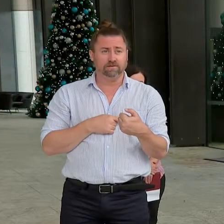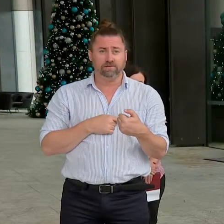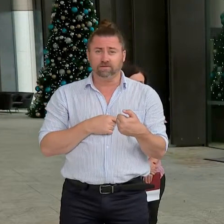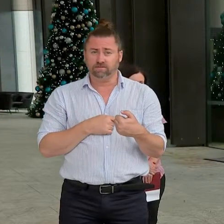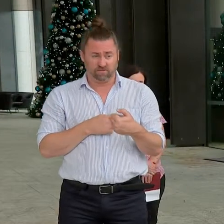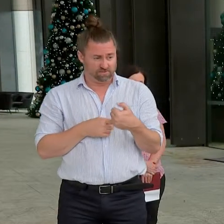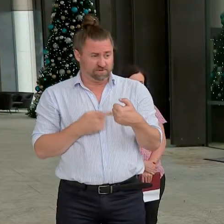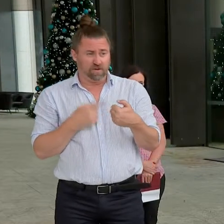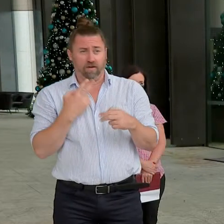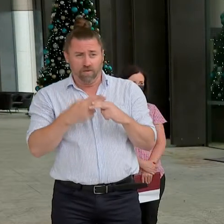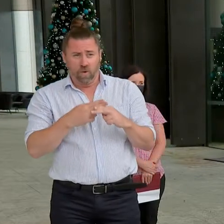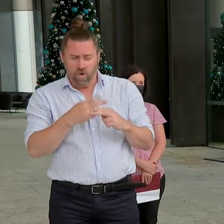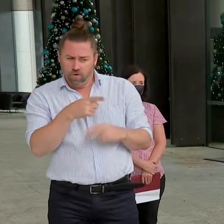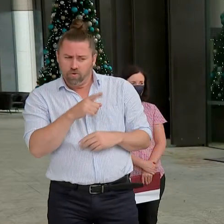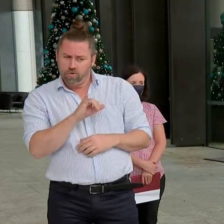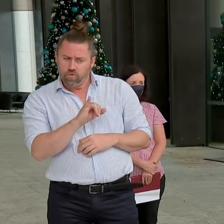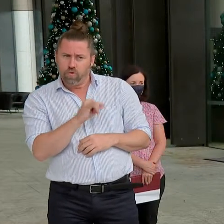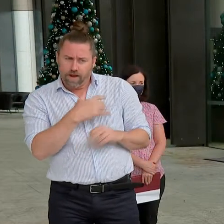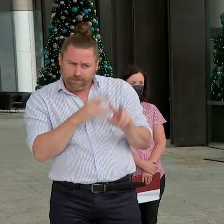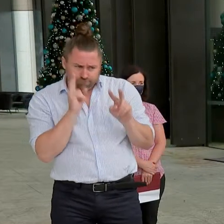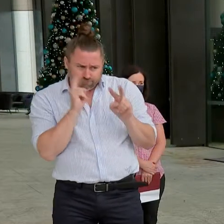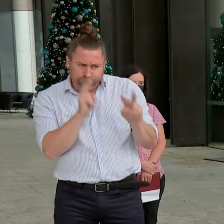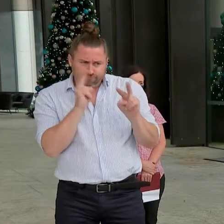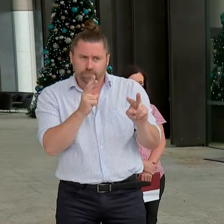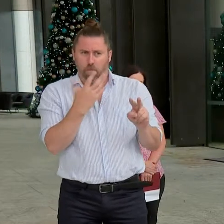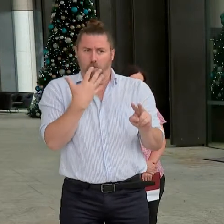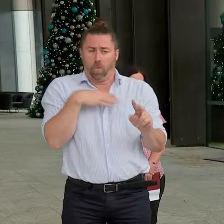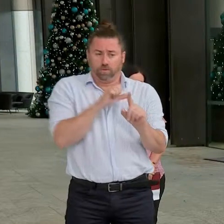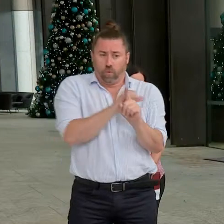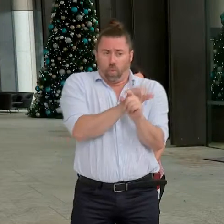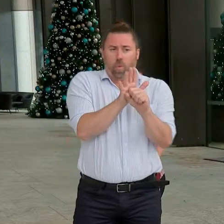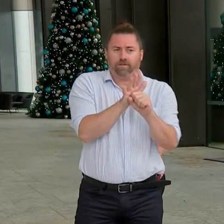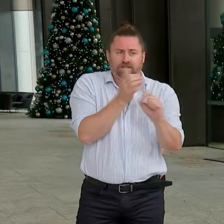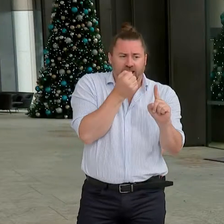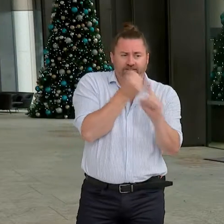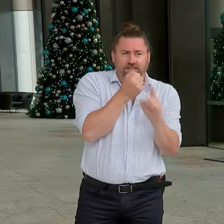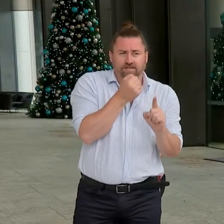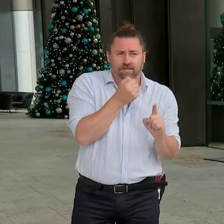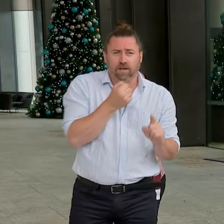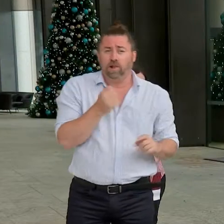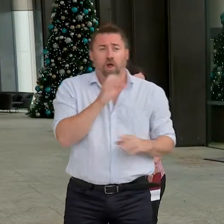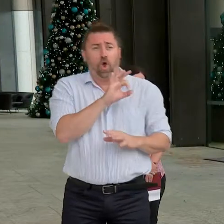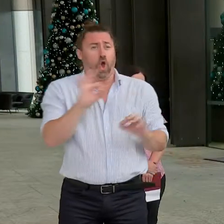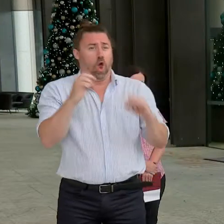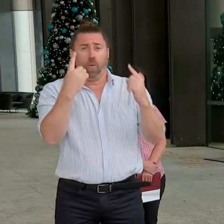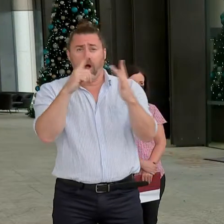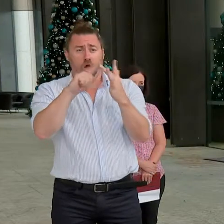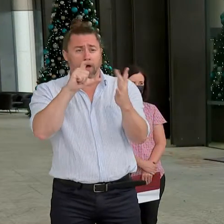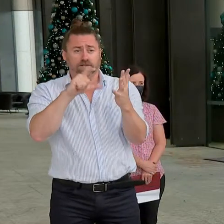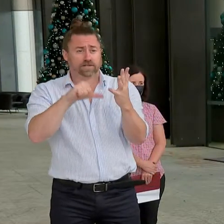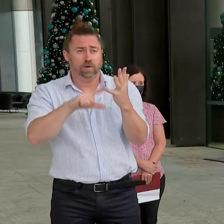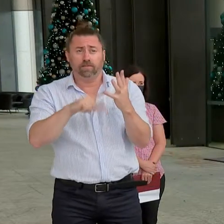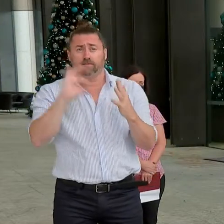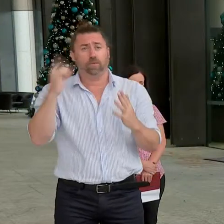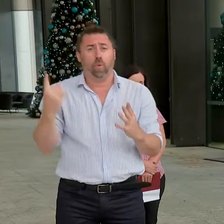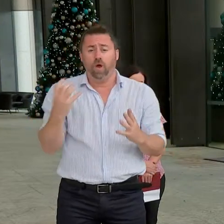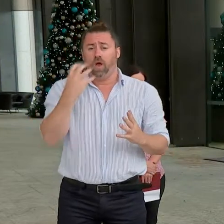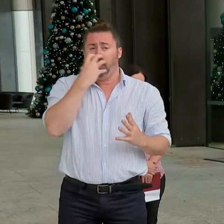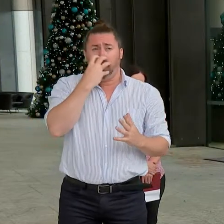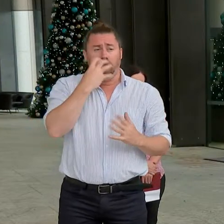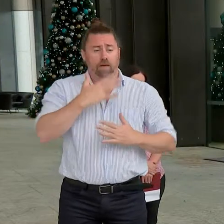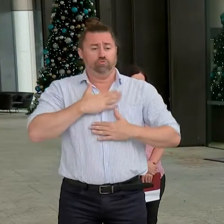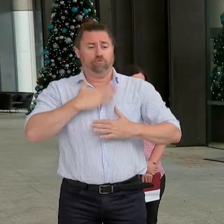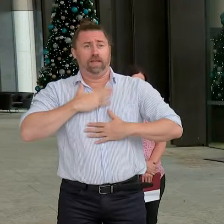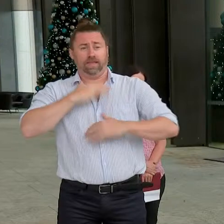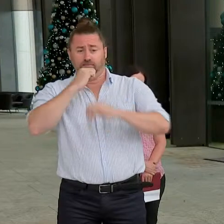significant COVID-19, and no patients in intensive care or on a ventilator.